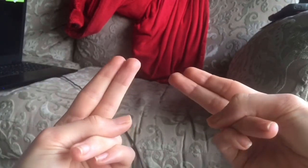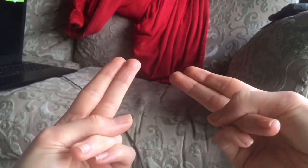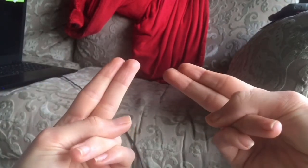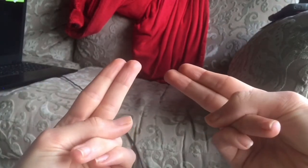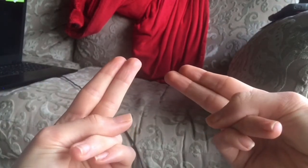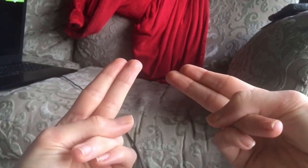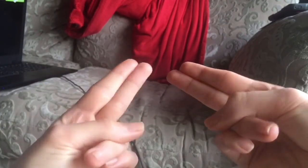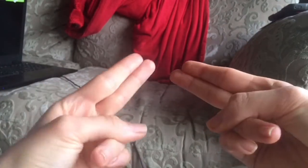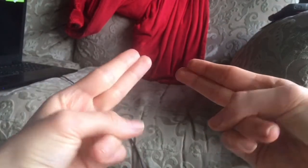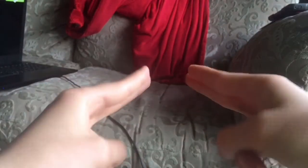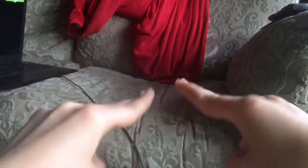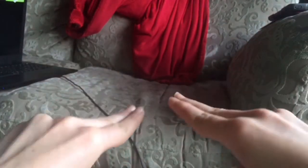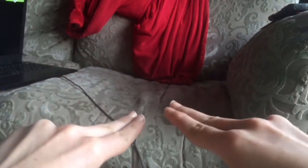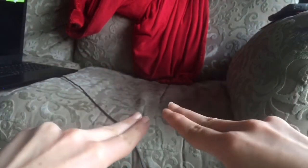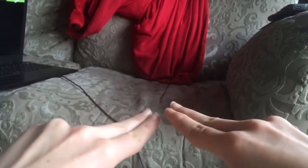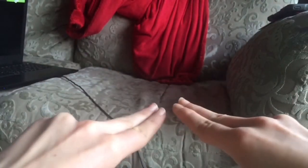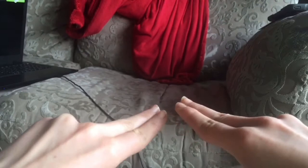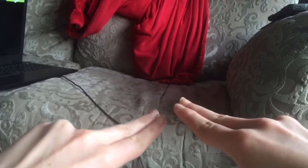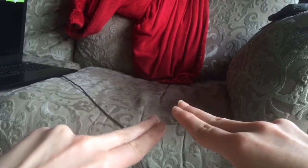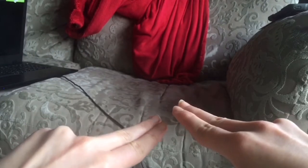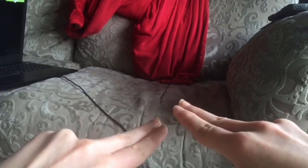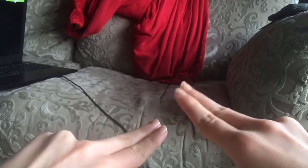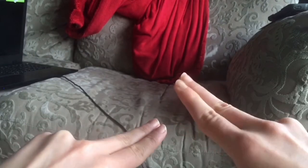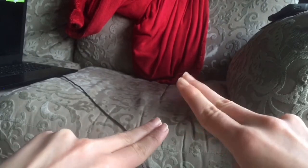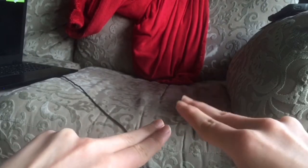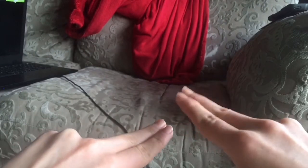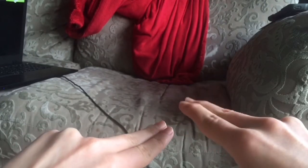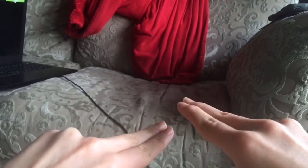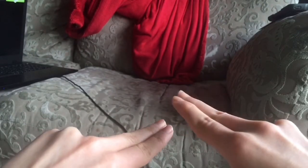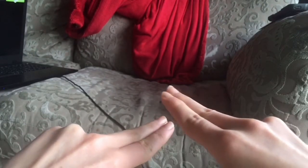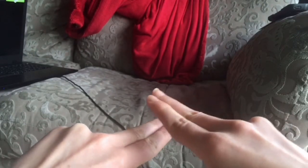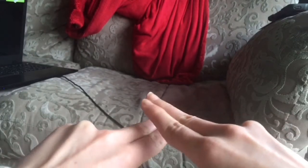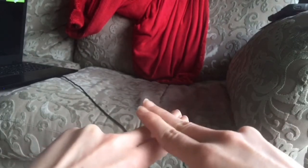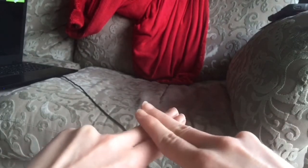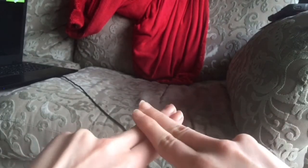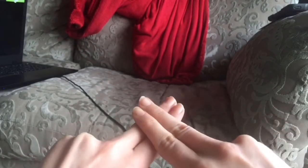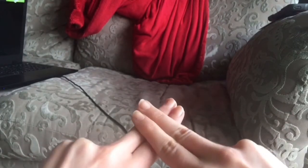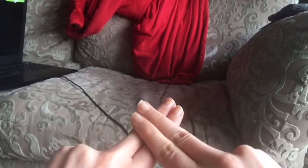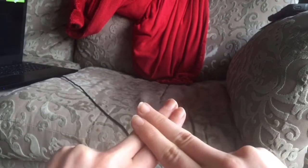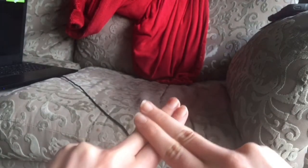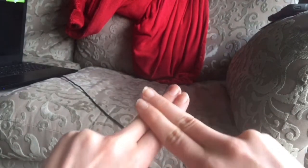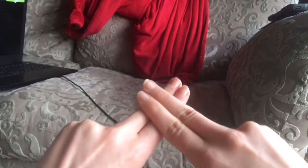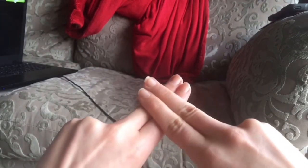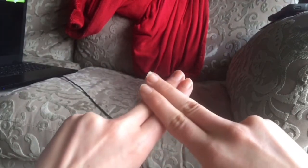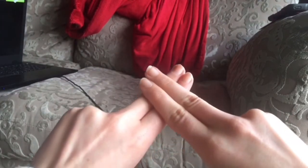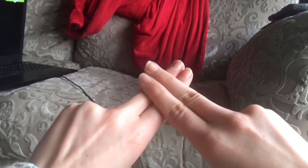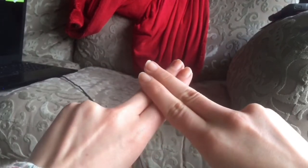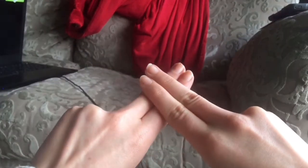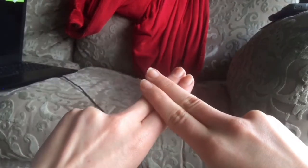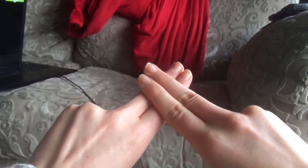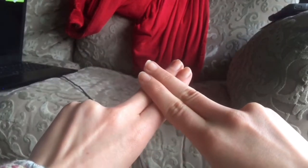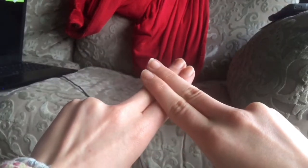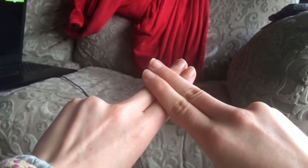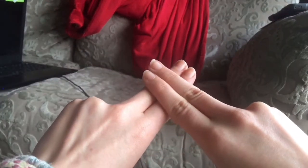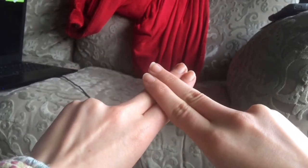and our middle finger, and we're going to turn them over and put our right hand over our left hand like this. And that's